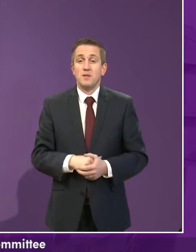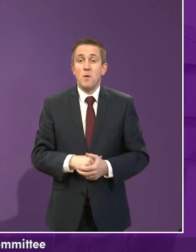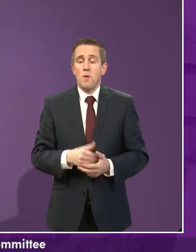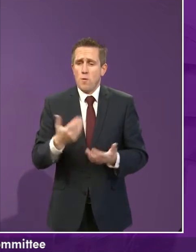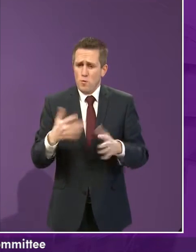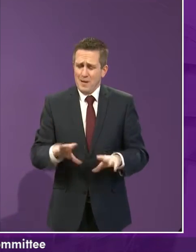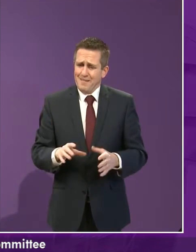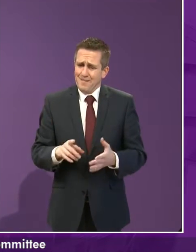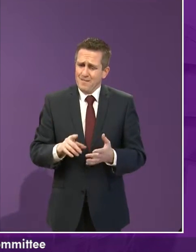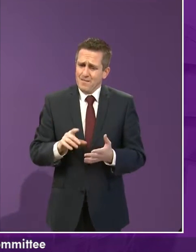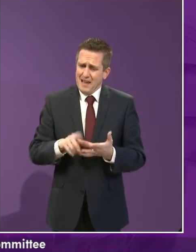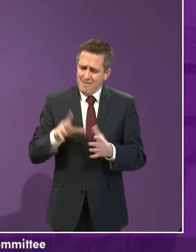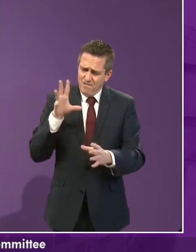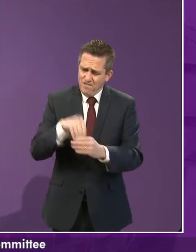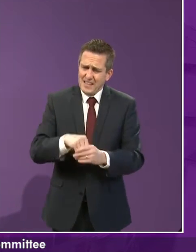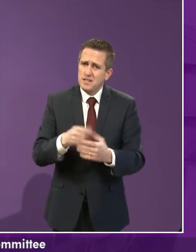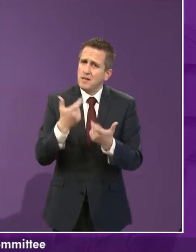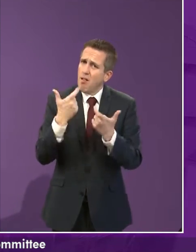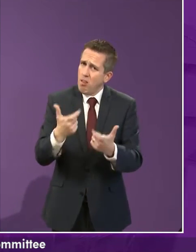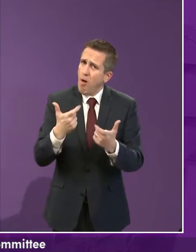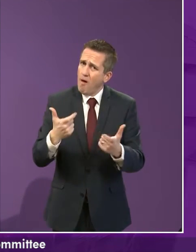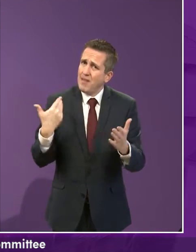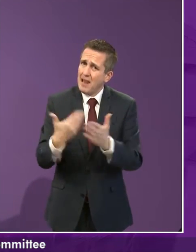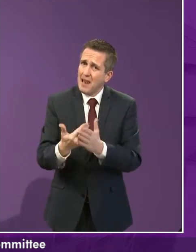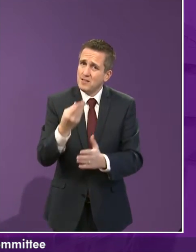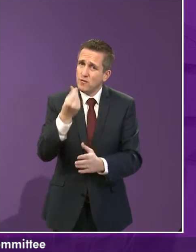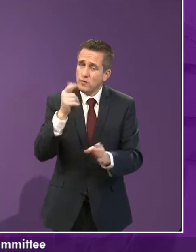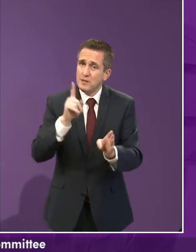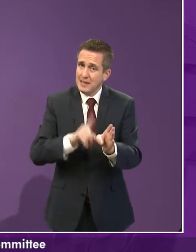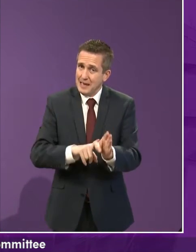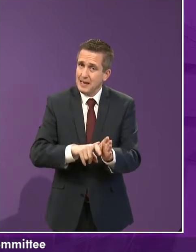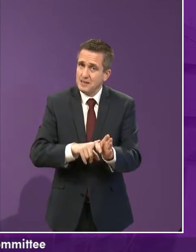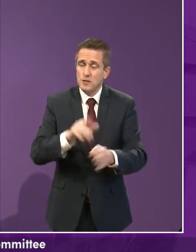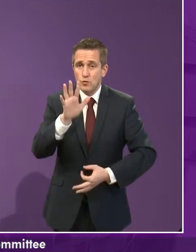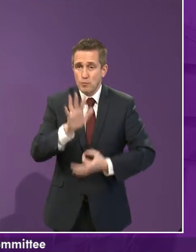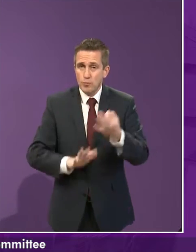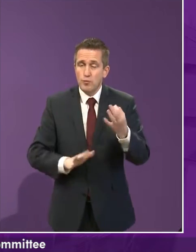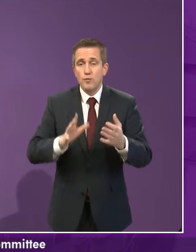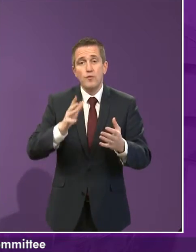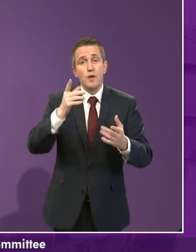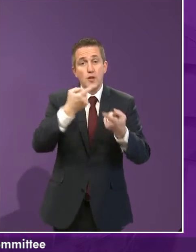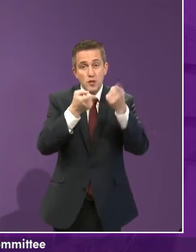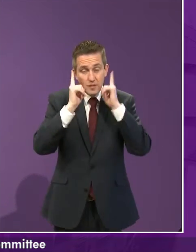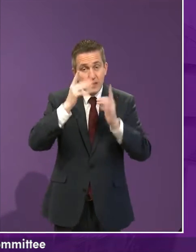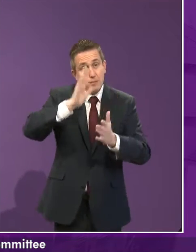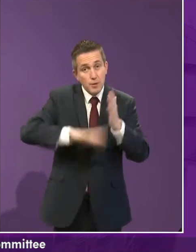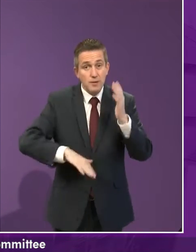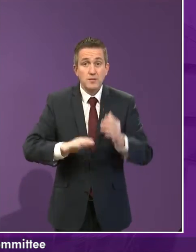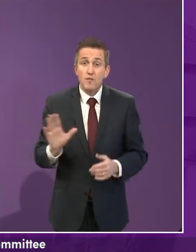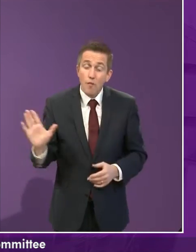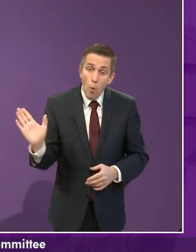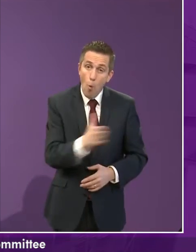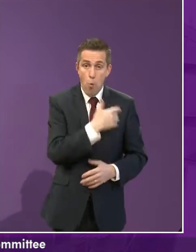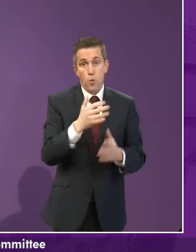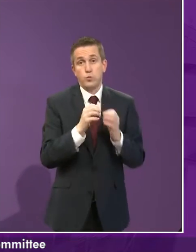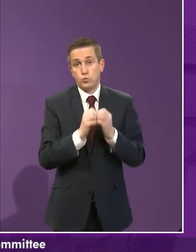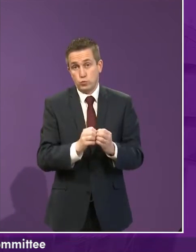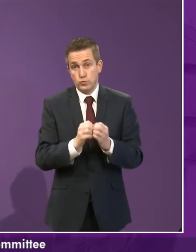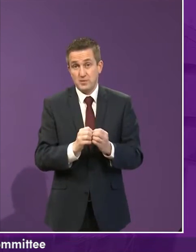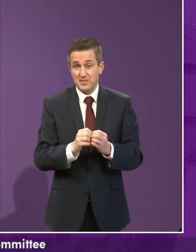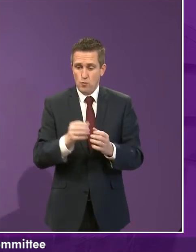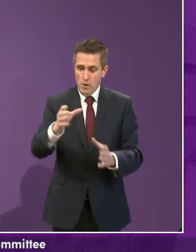have invested a huge amount in the last few years in focusing on the university experience for all of our students, putting the student at the heart of everything that we